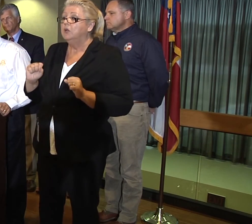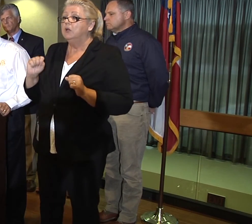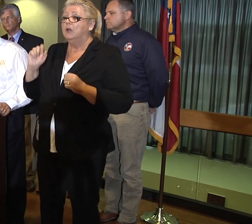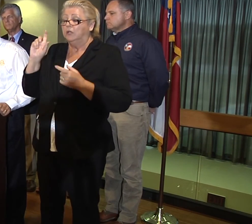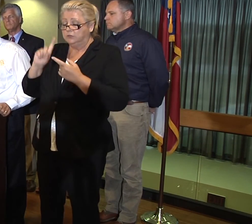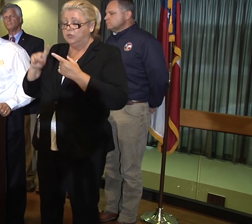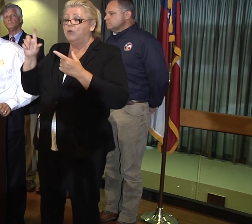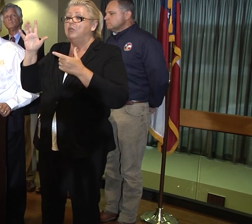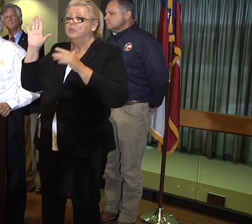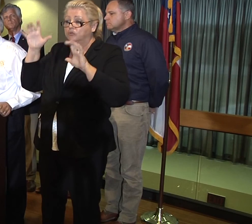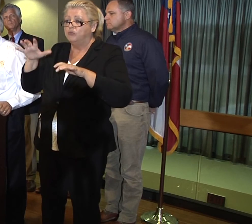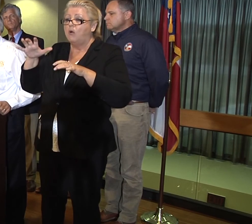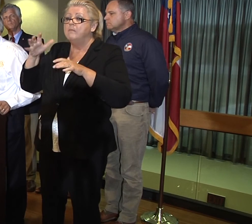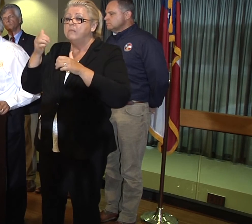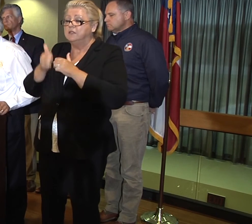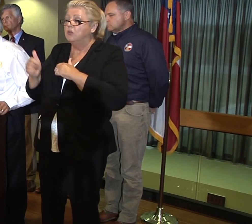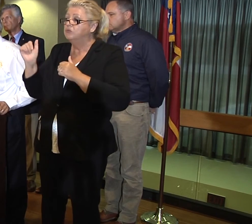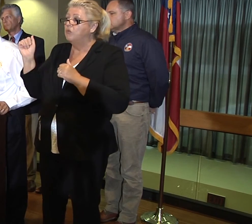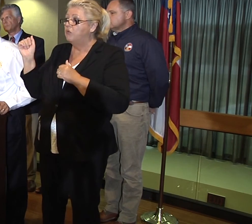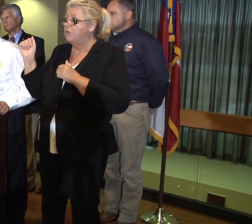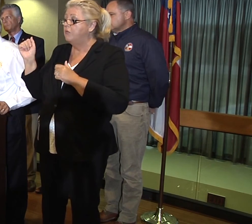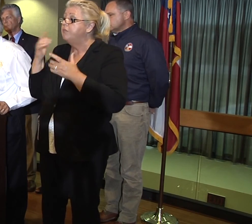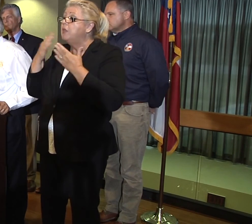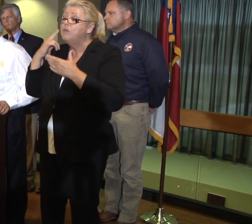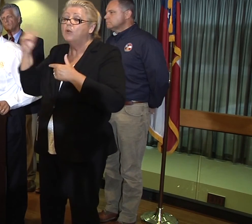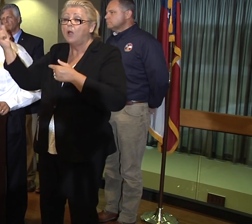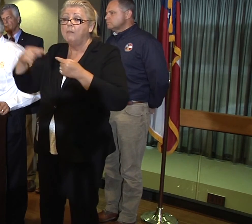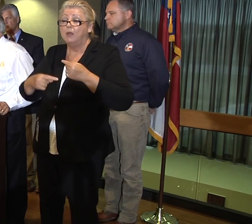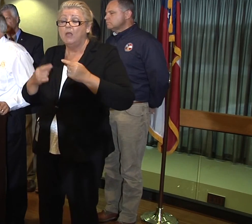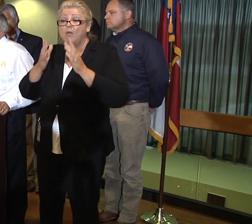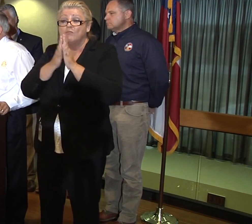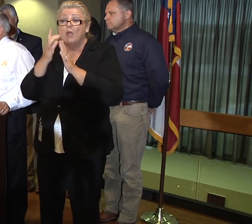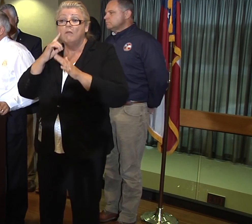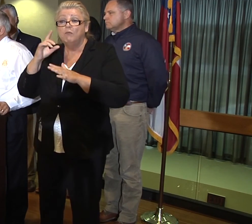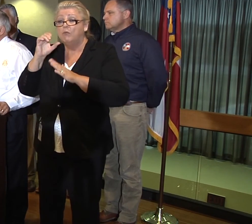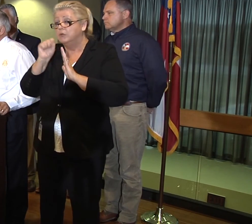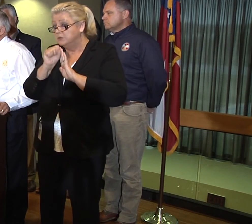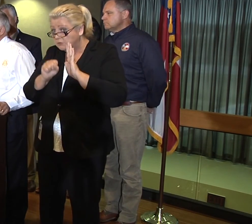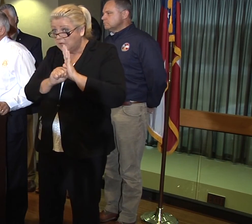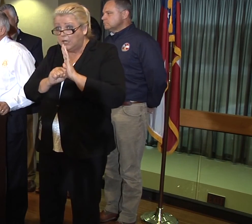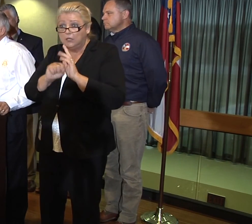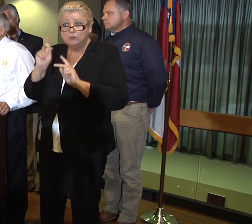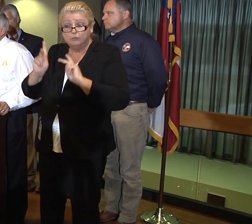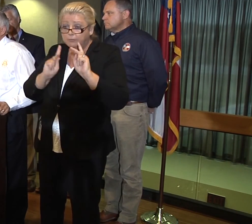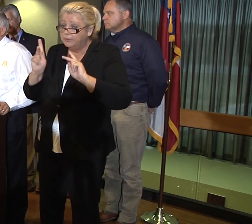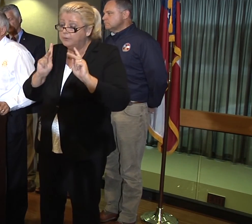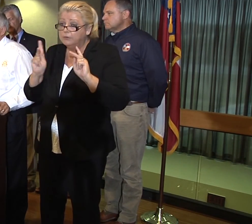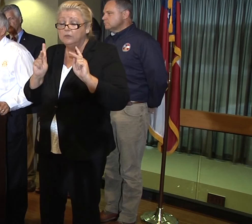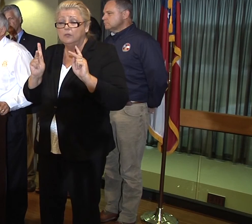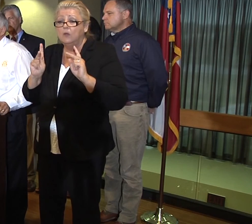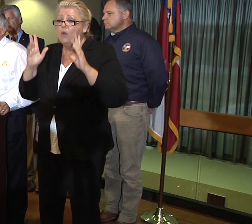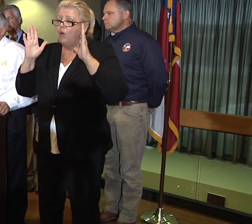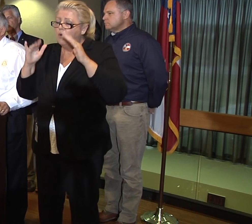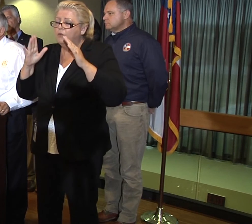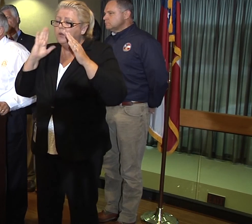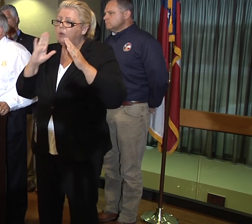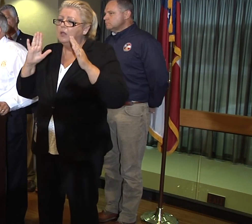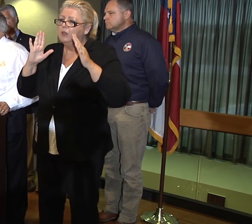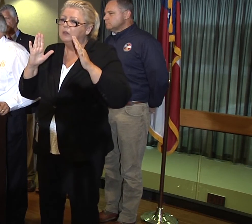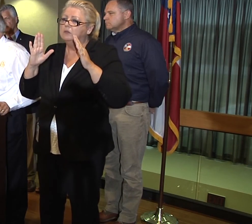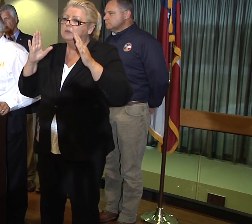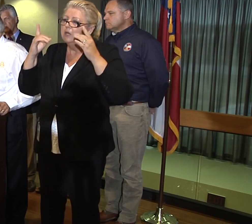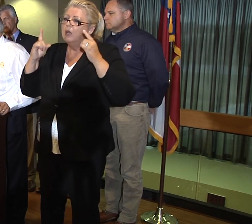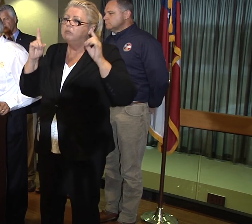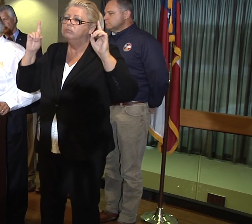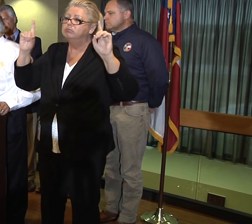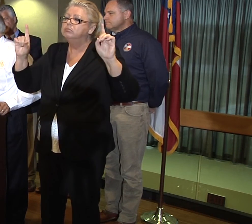here today. Let's all pray for our state and for the people of our state so that hopefully we will come through this having